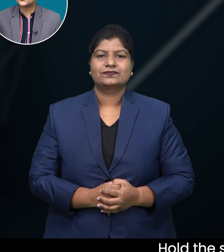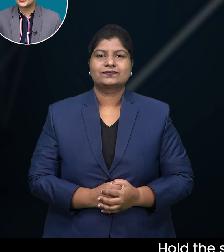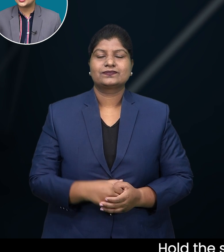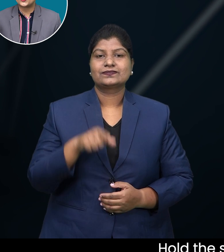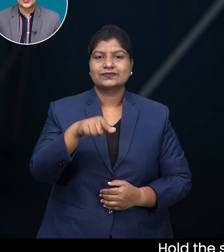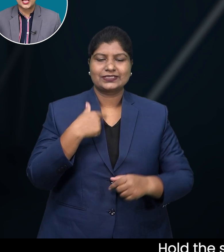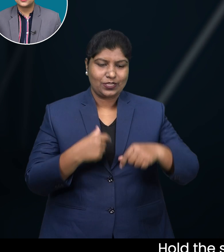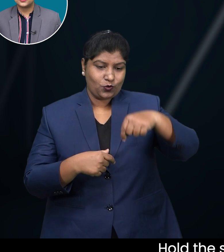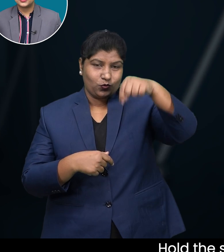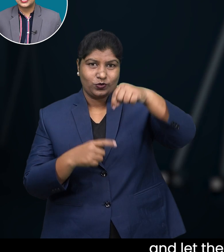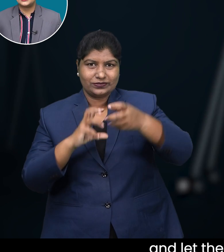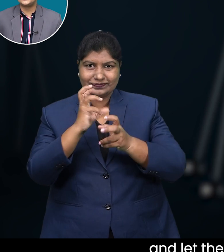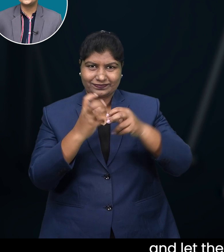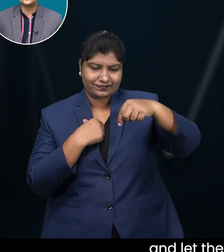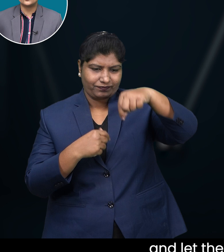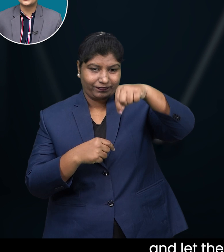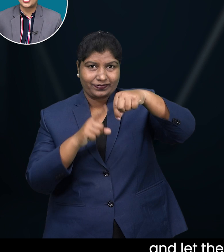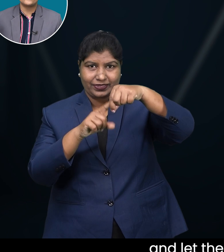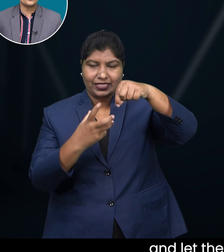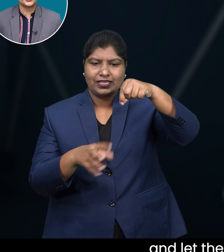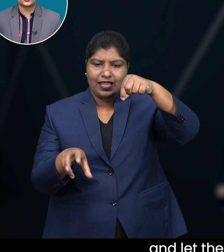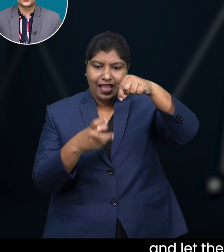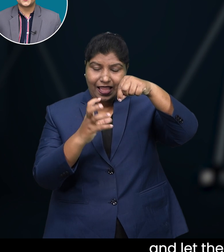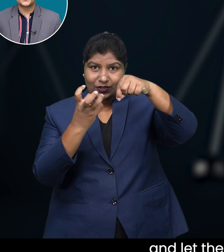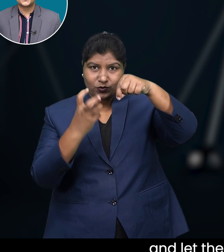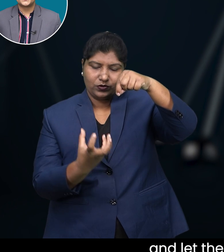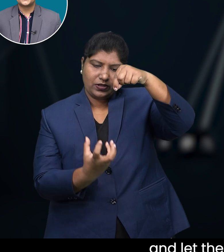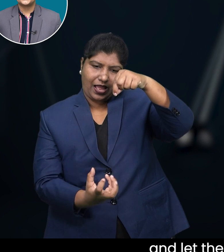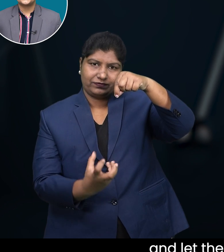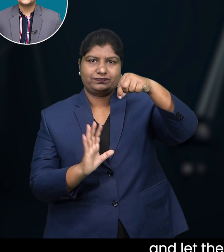Hold the string in your hand and let the stone hang from it.